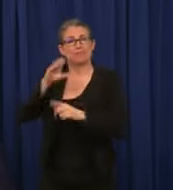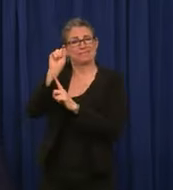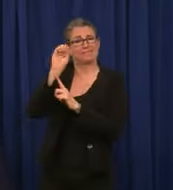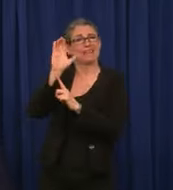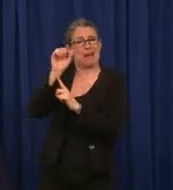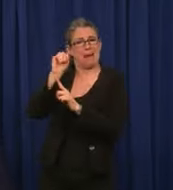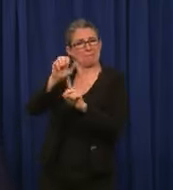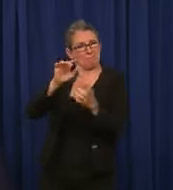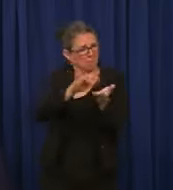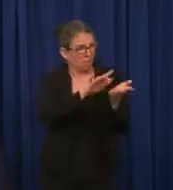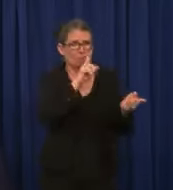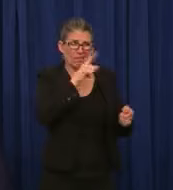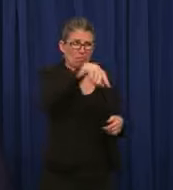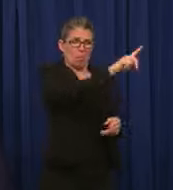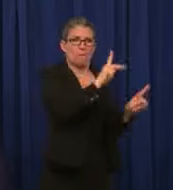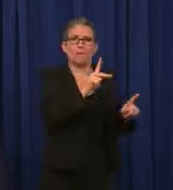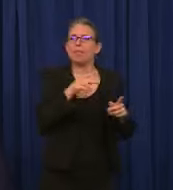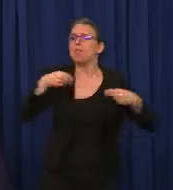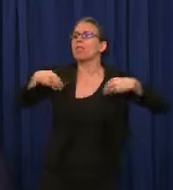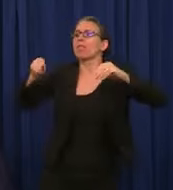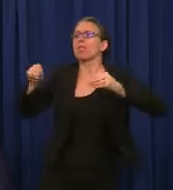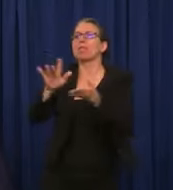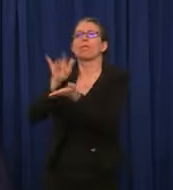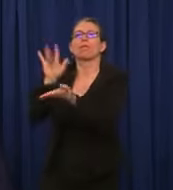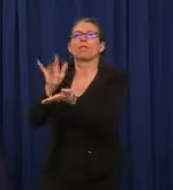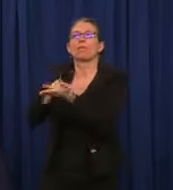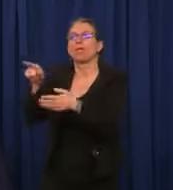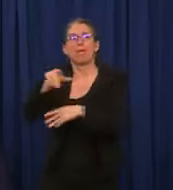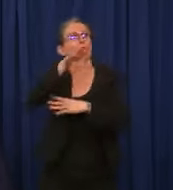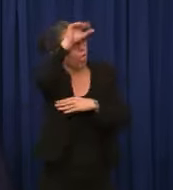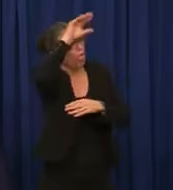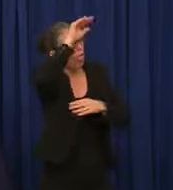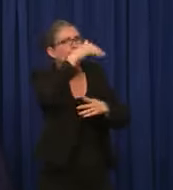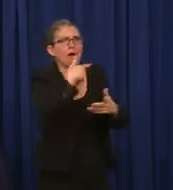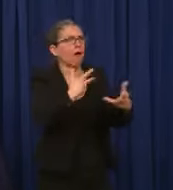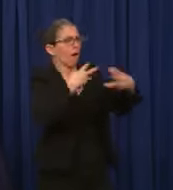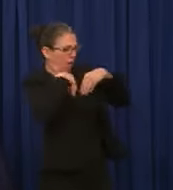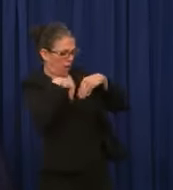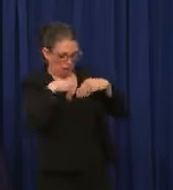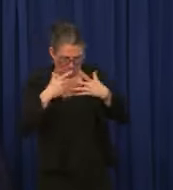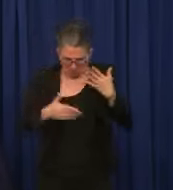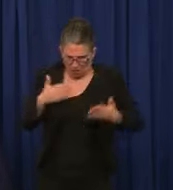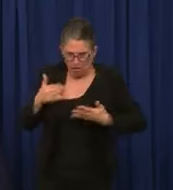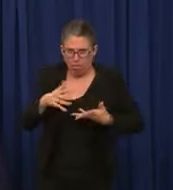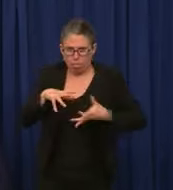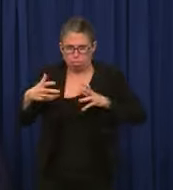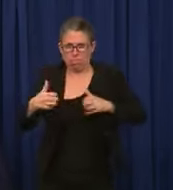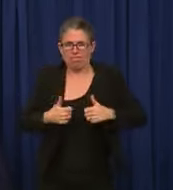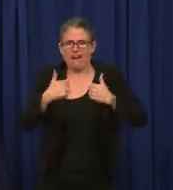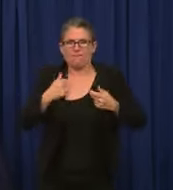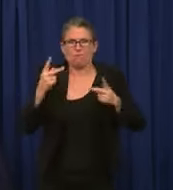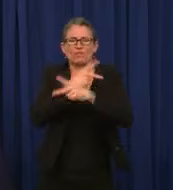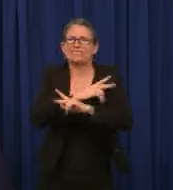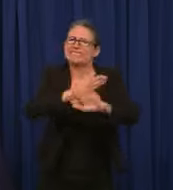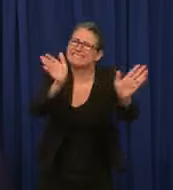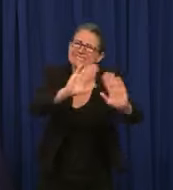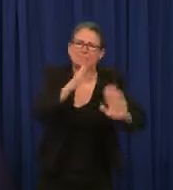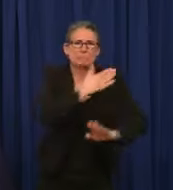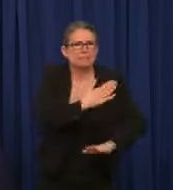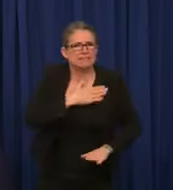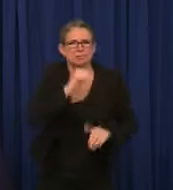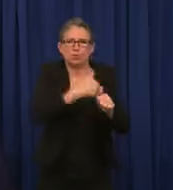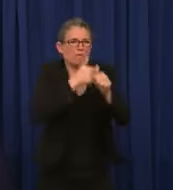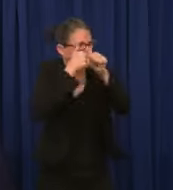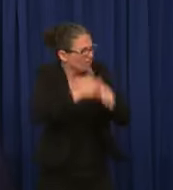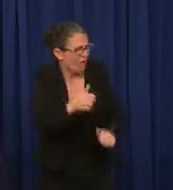and solicitations from any individual who might be trying to sell something directly. But I'm not now